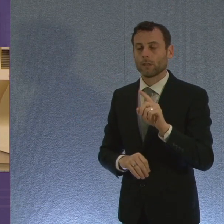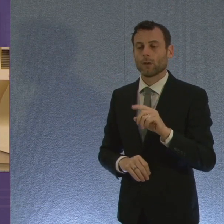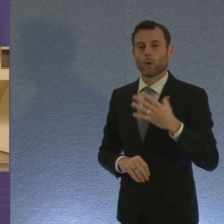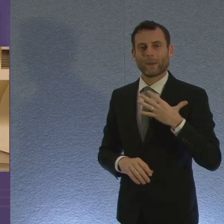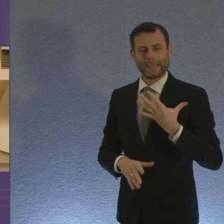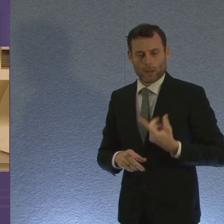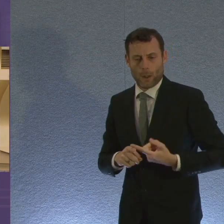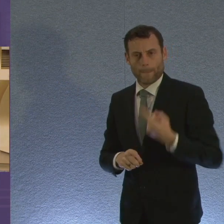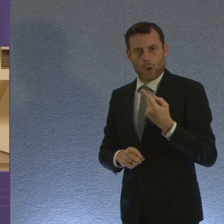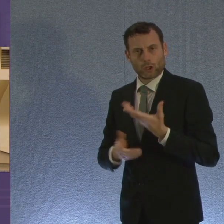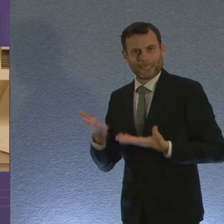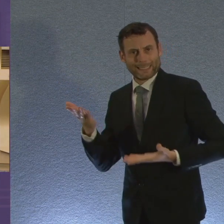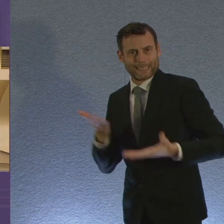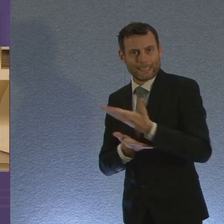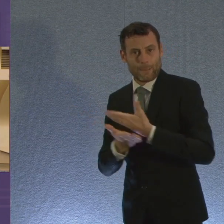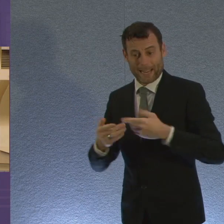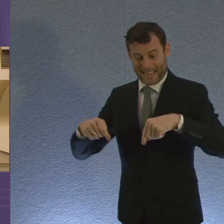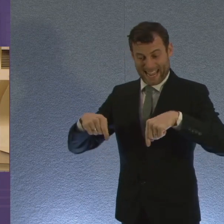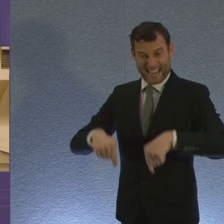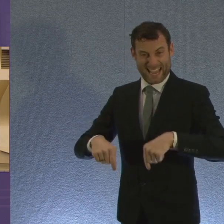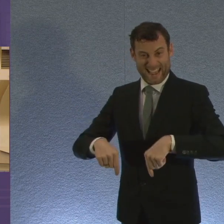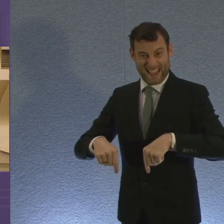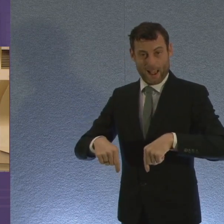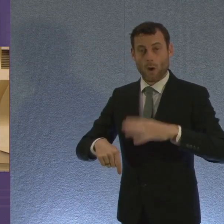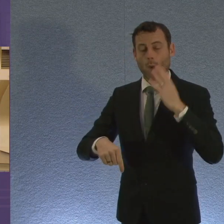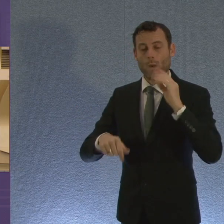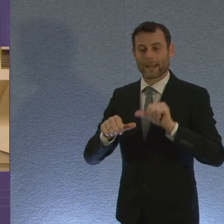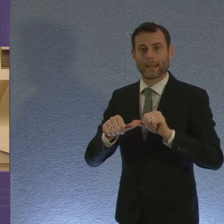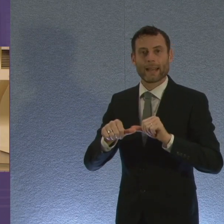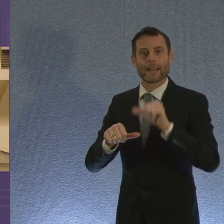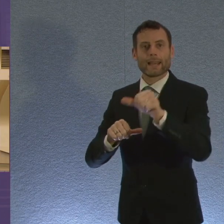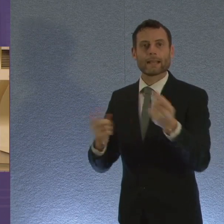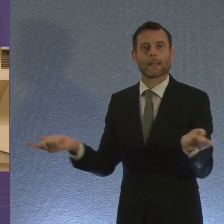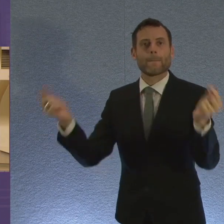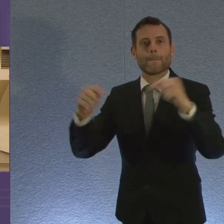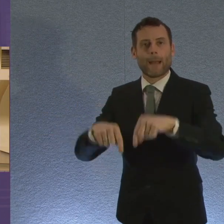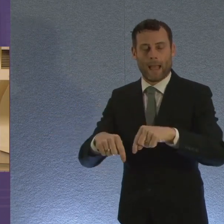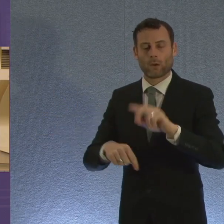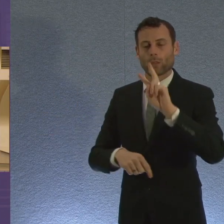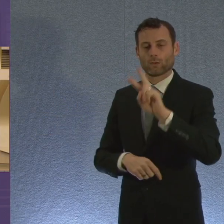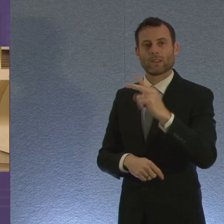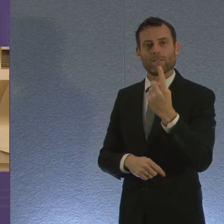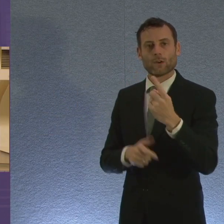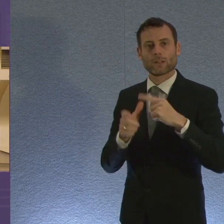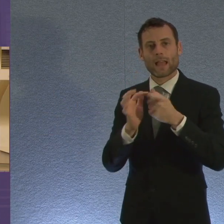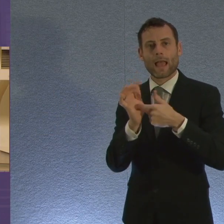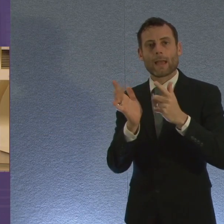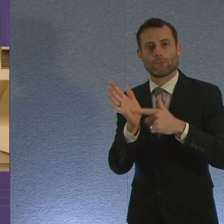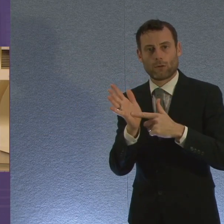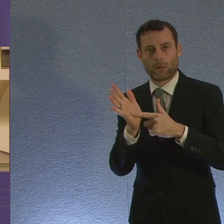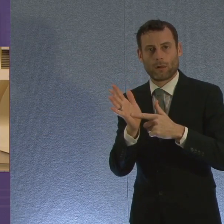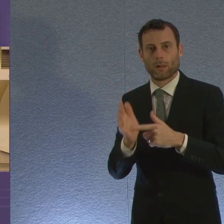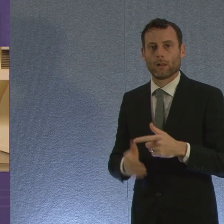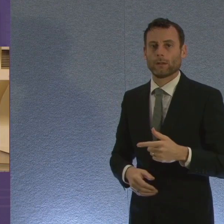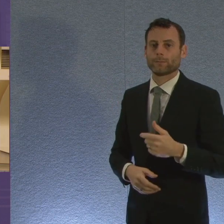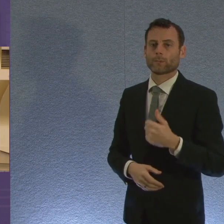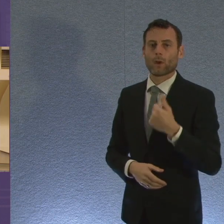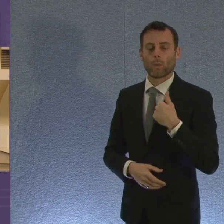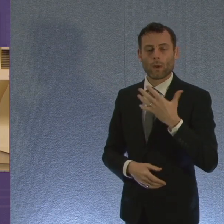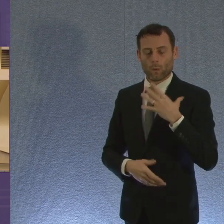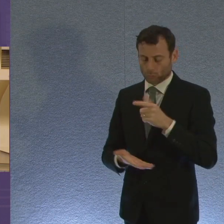debate here on the next due sitting day, which is the 21st of April. We would also aim to bring forward draft regulations